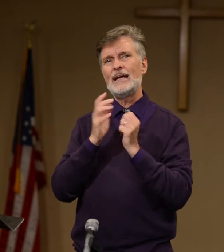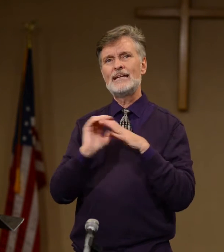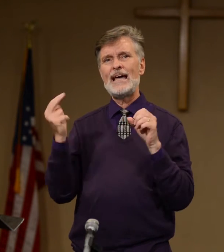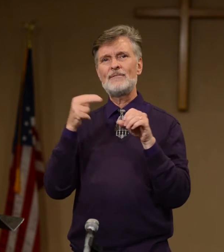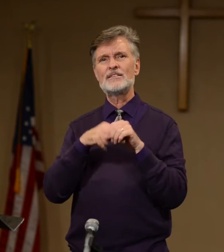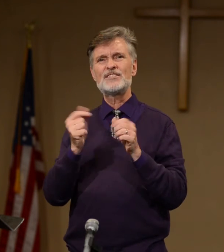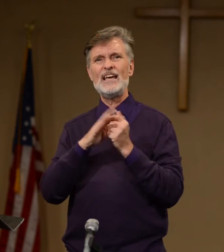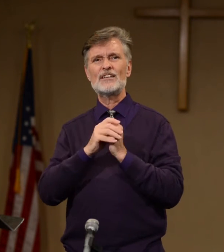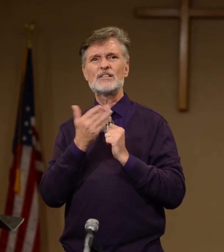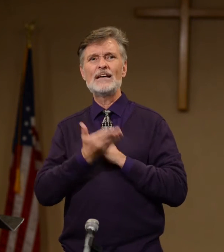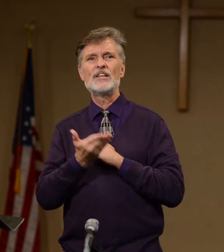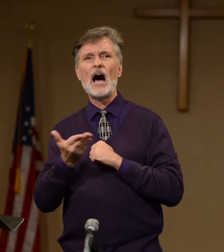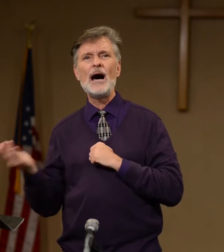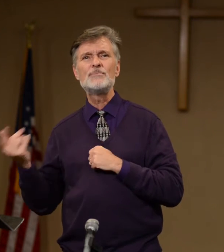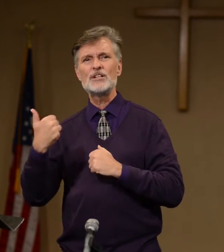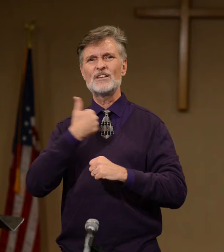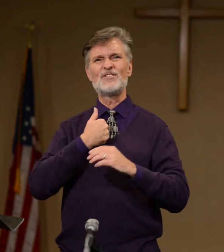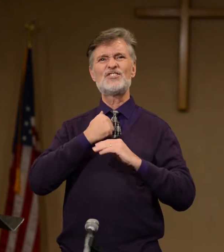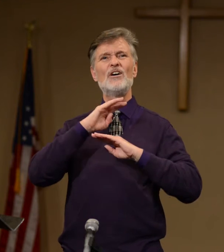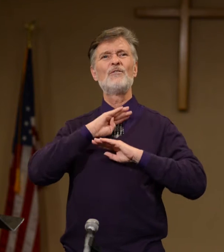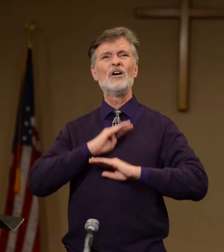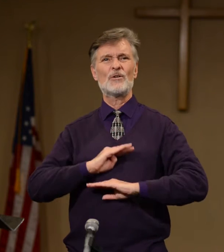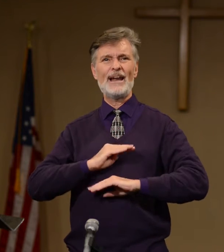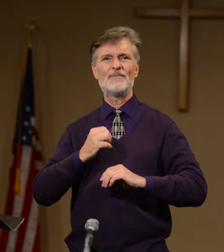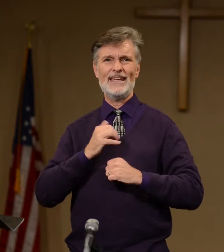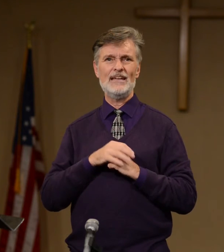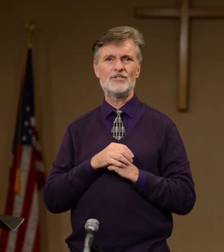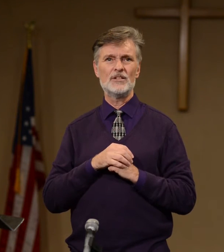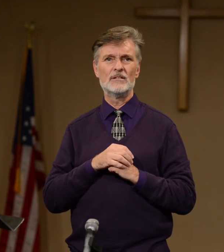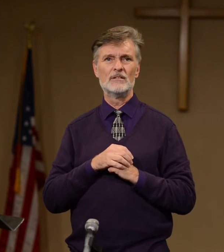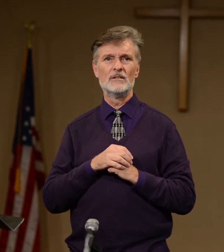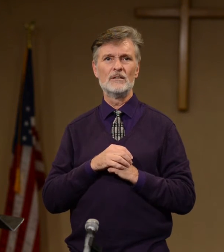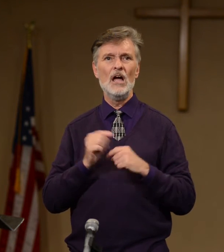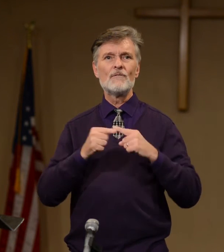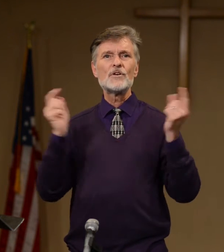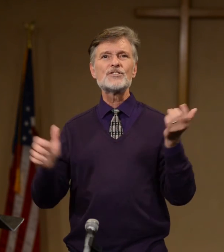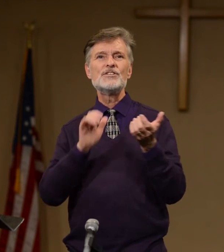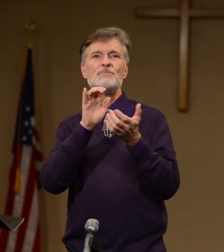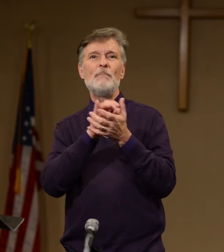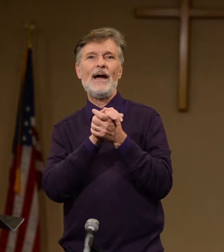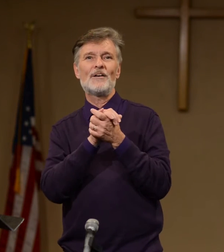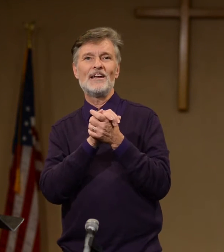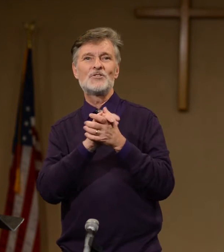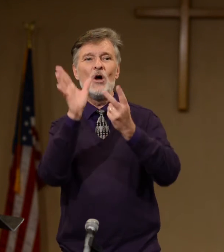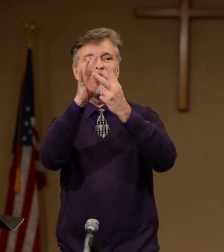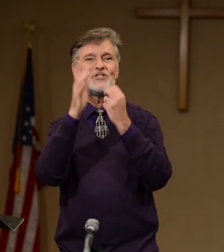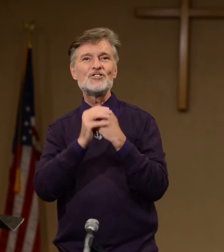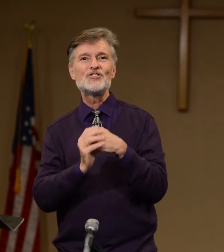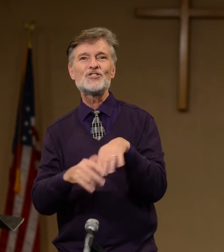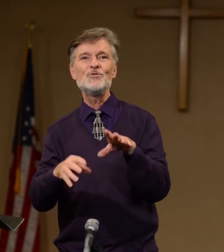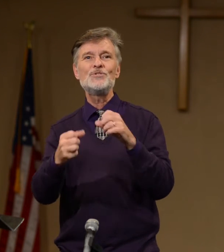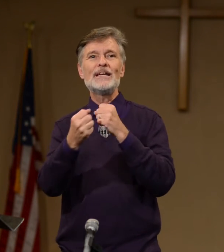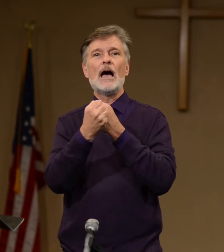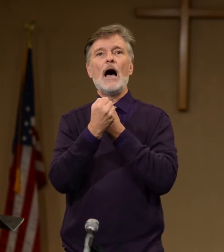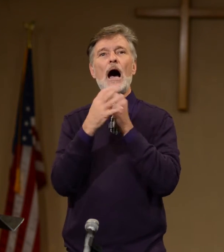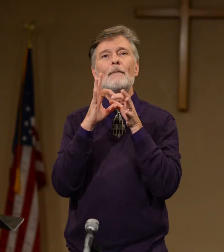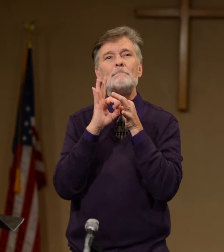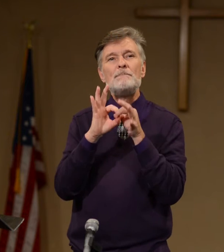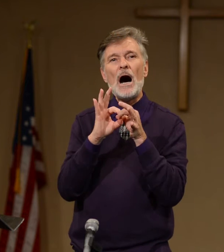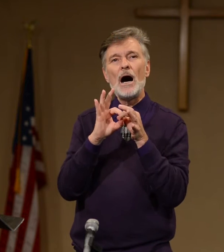is having sex as an object of self-gratification versus marriage, which is choosing a